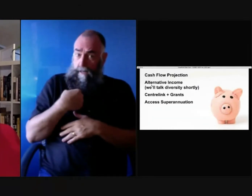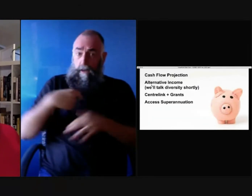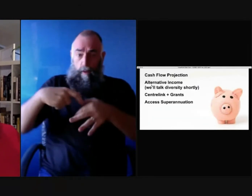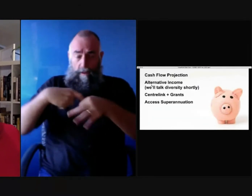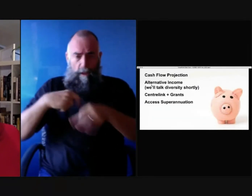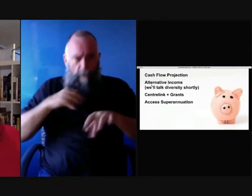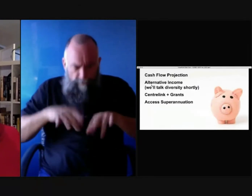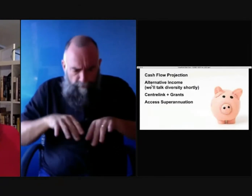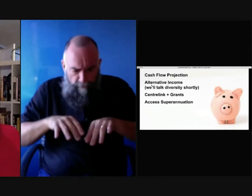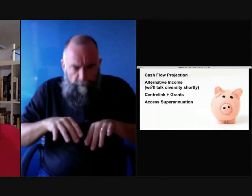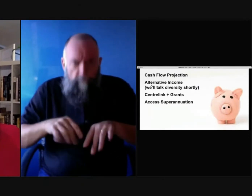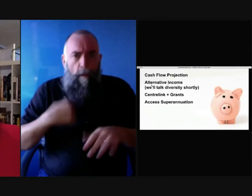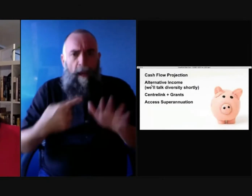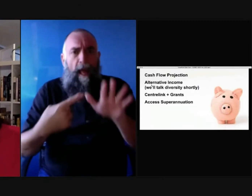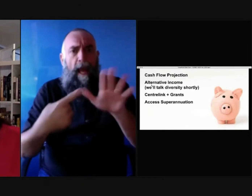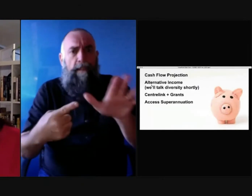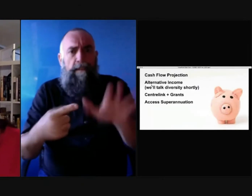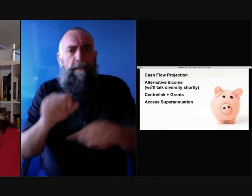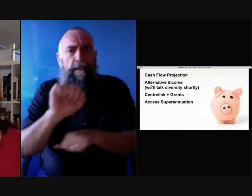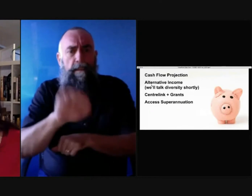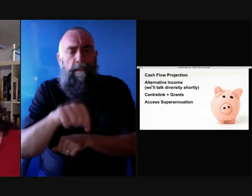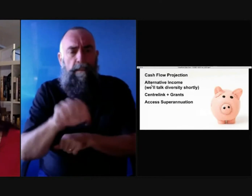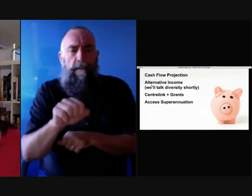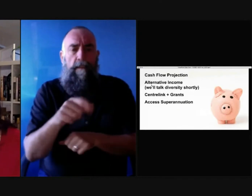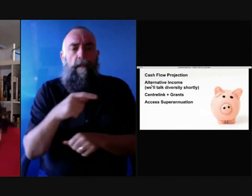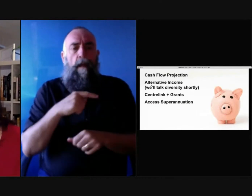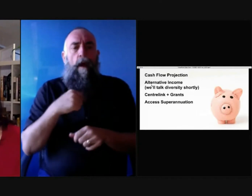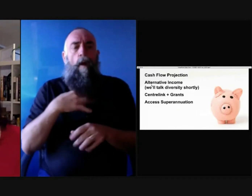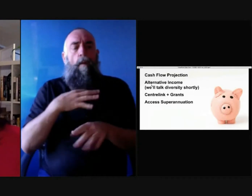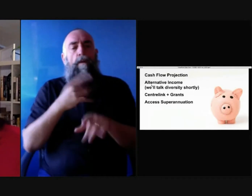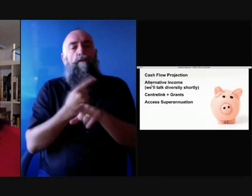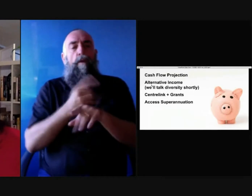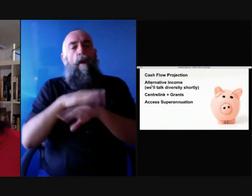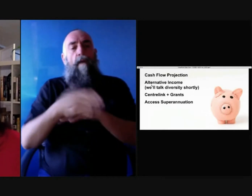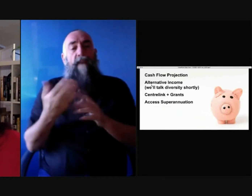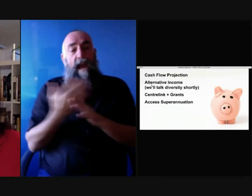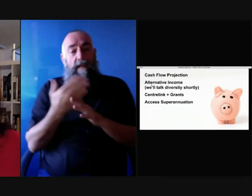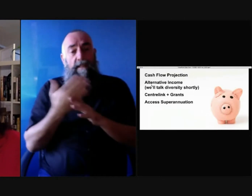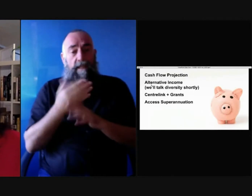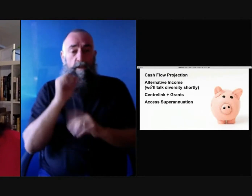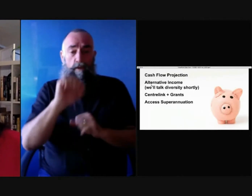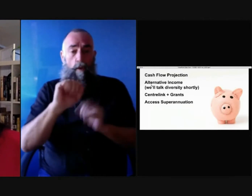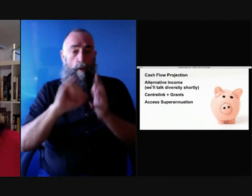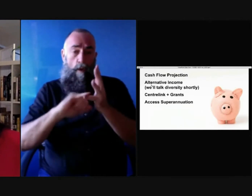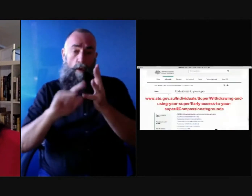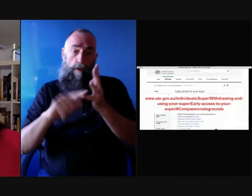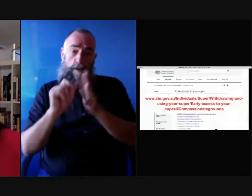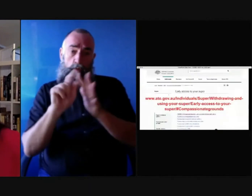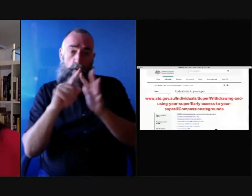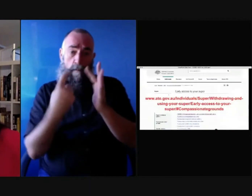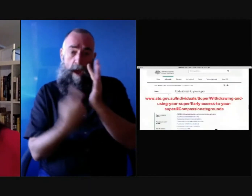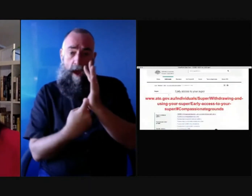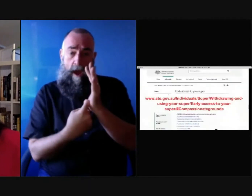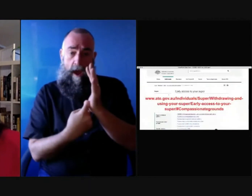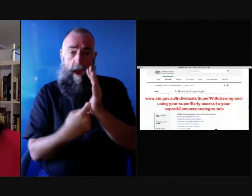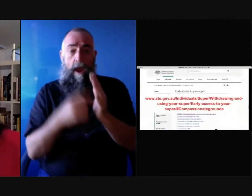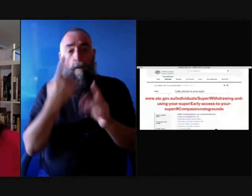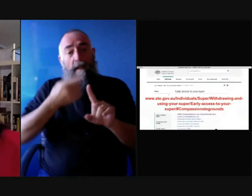you. The next thing I want to talk about is accessing your superannuation, or more particularly,